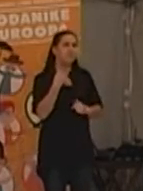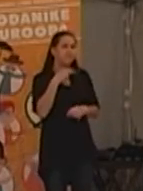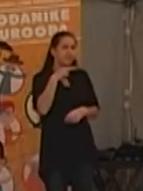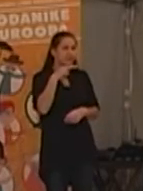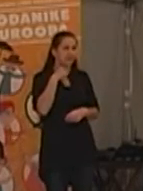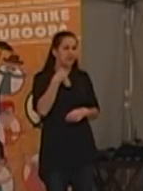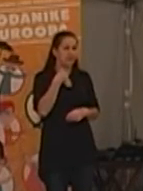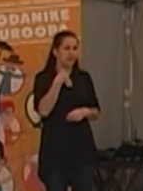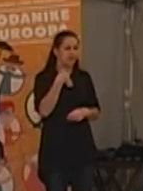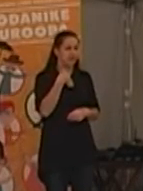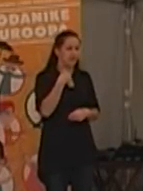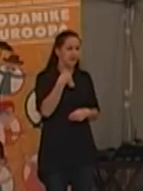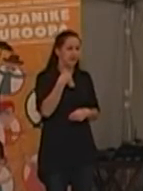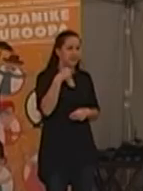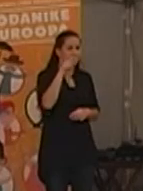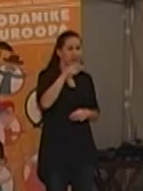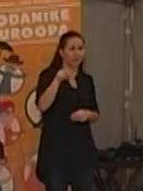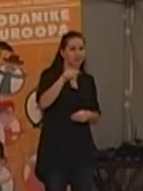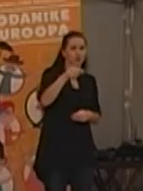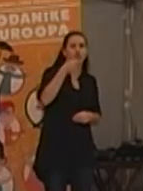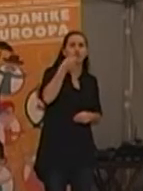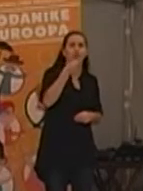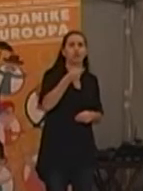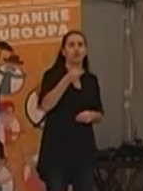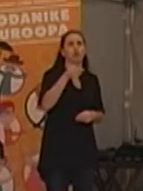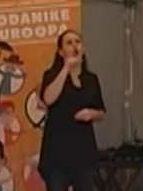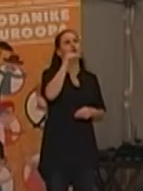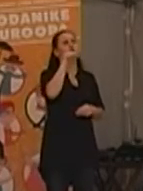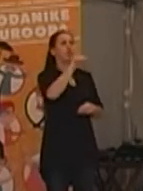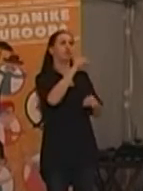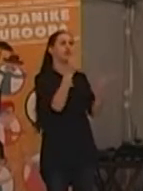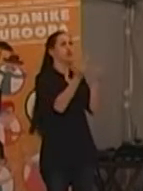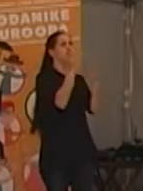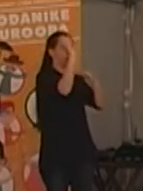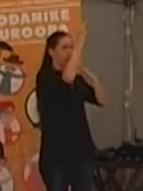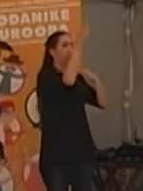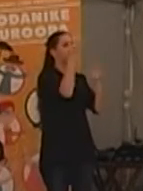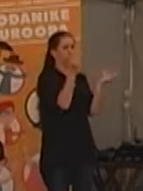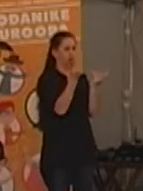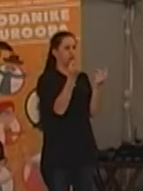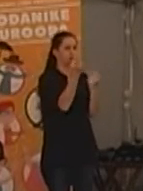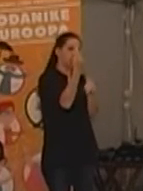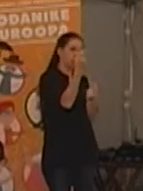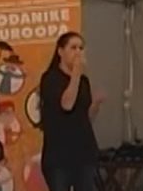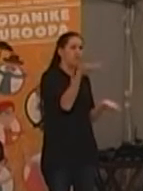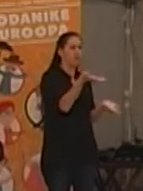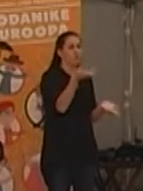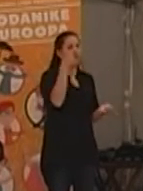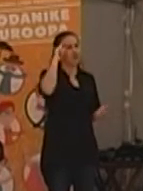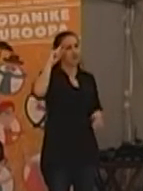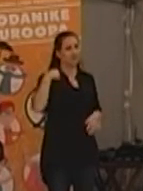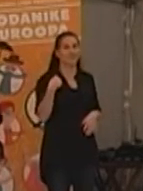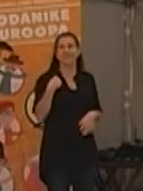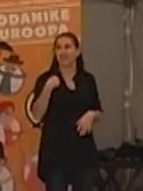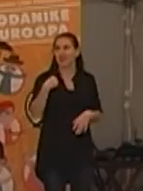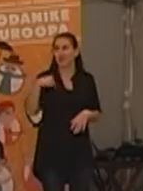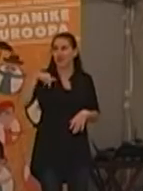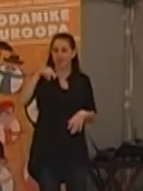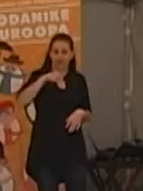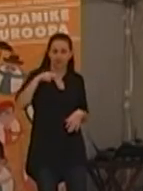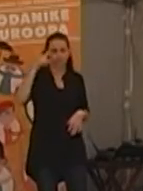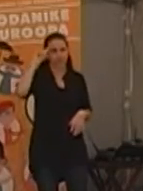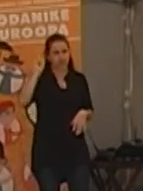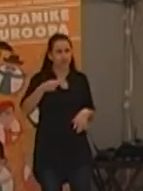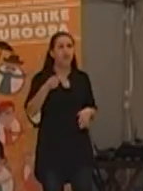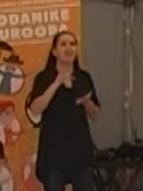about people who says this is how the future is going to be, because we know that we are bad at predicting what the future is